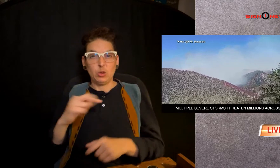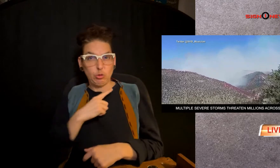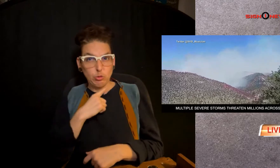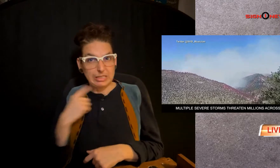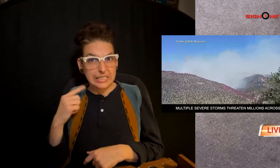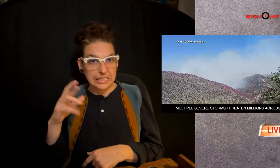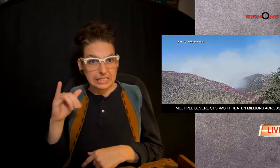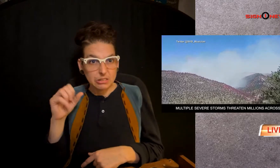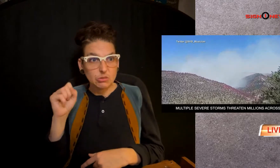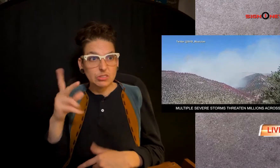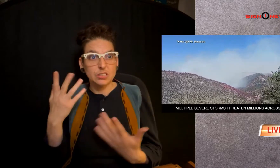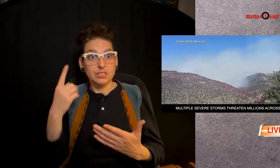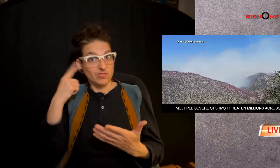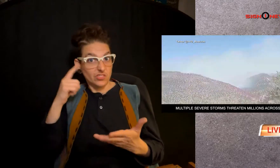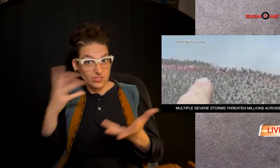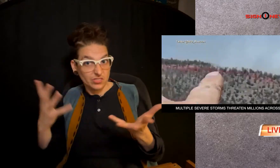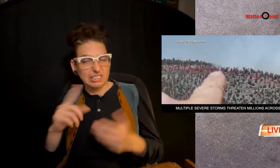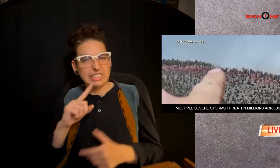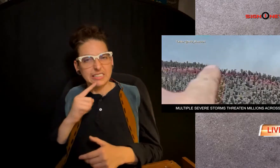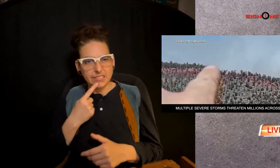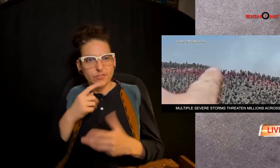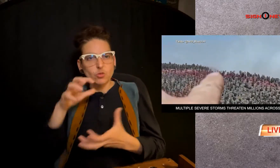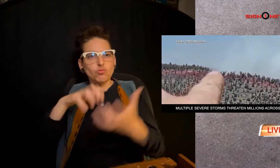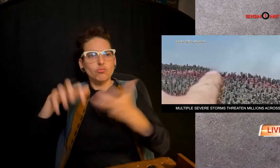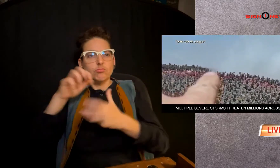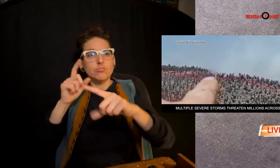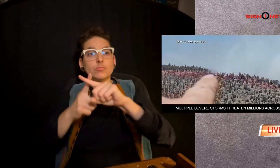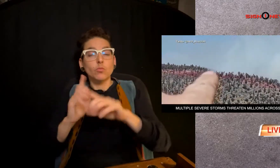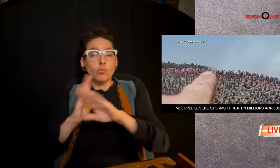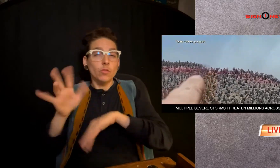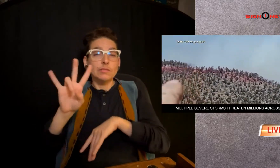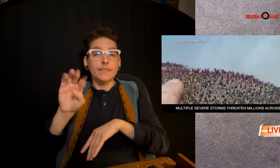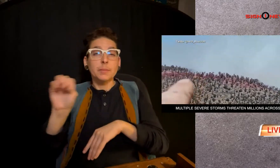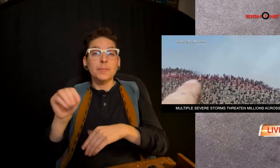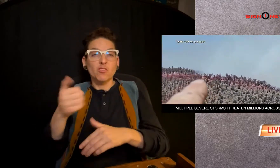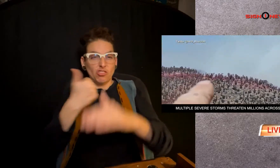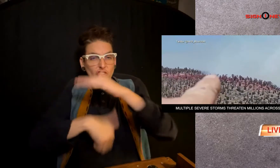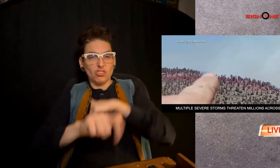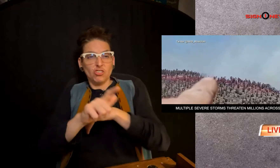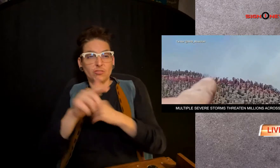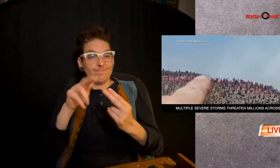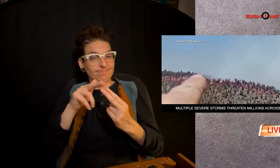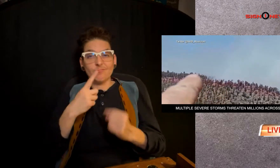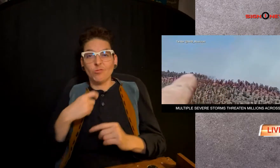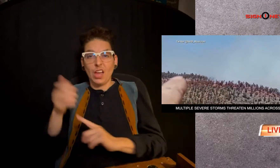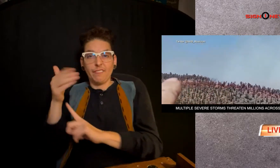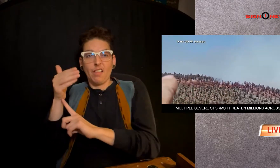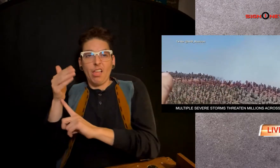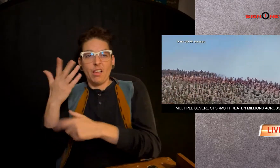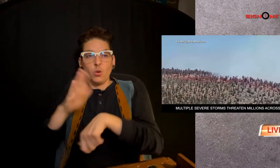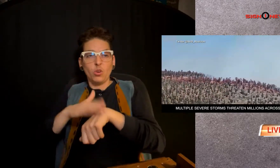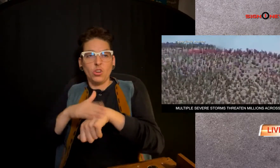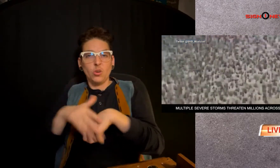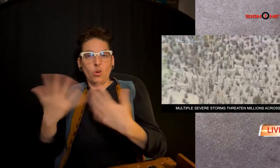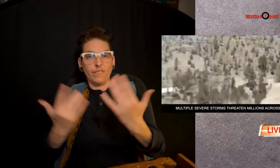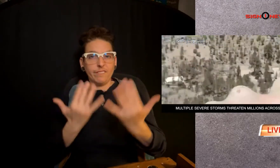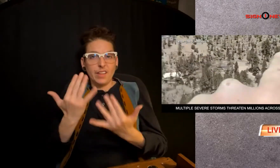In fact, about 10 million people are at risk for severe storms, and over 7 million are